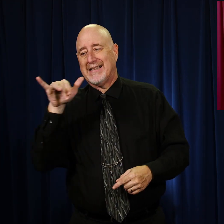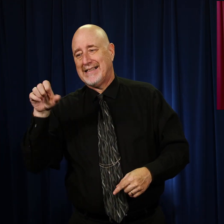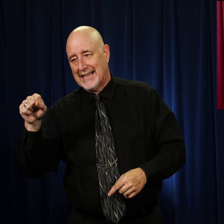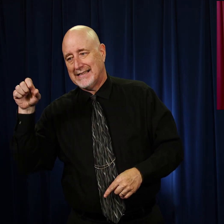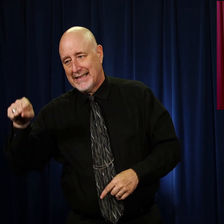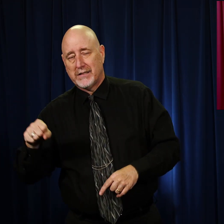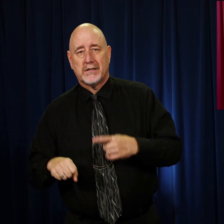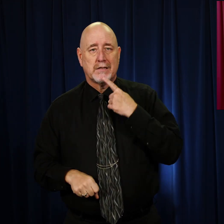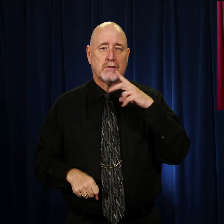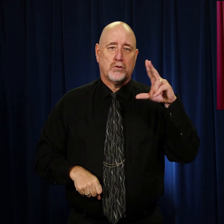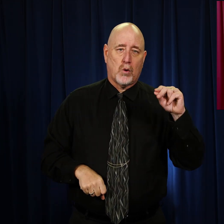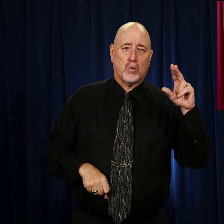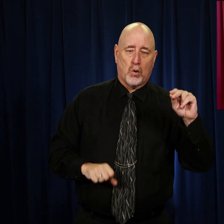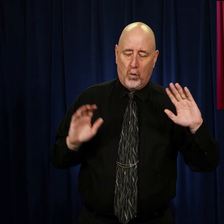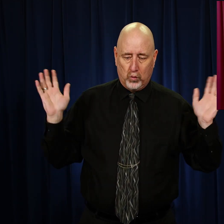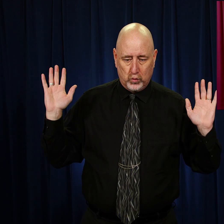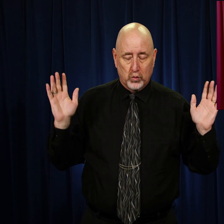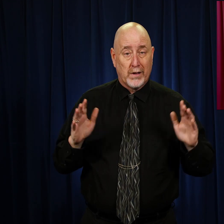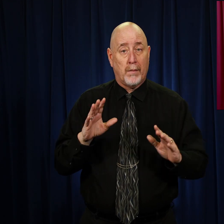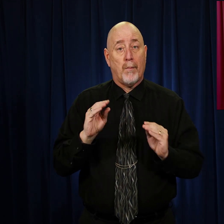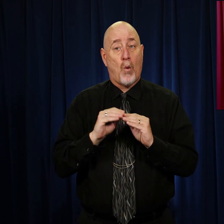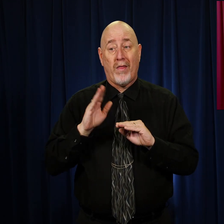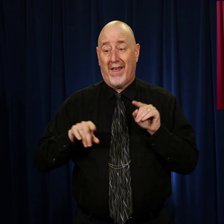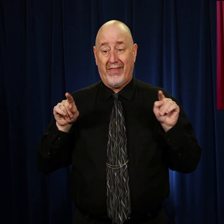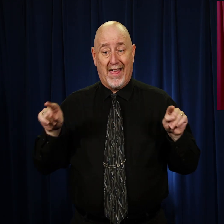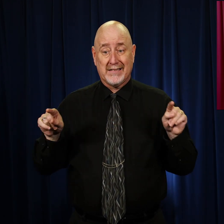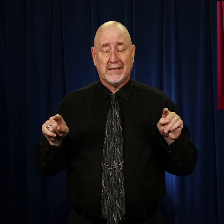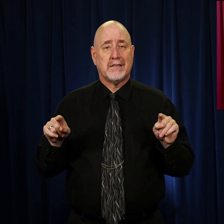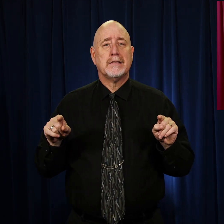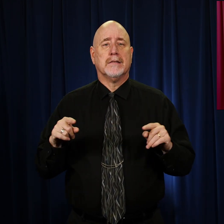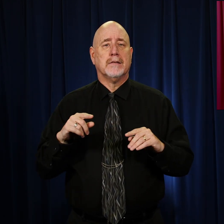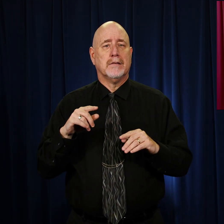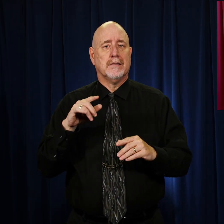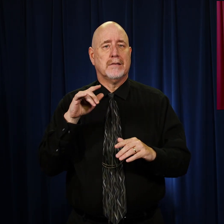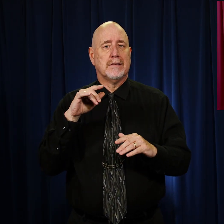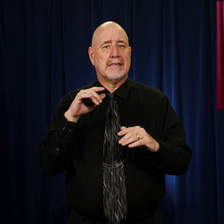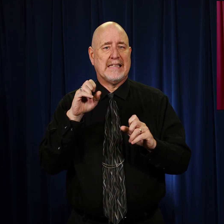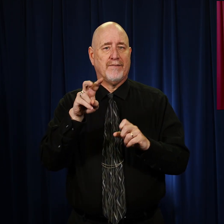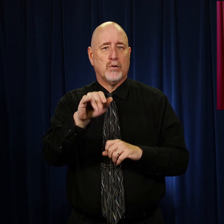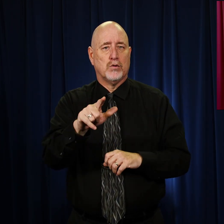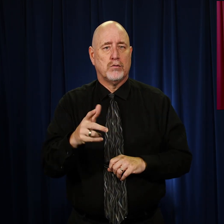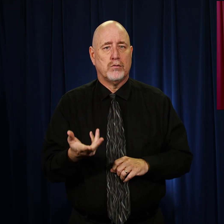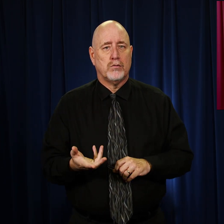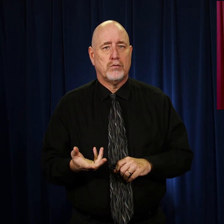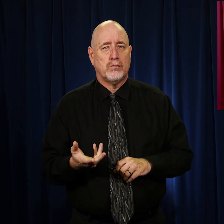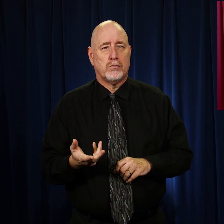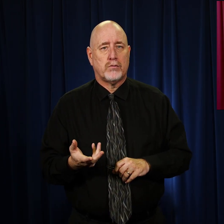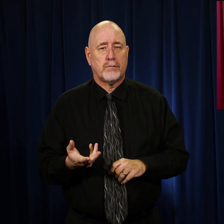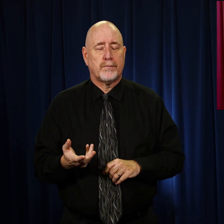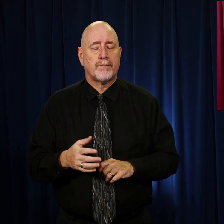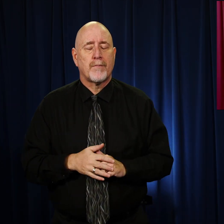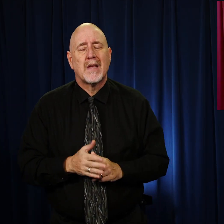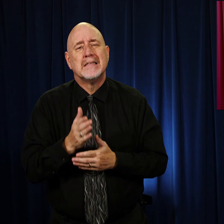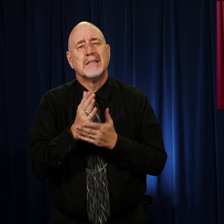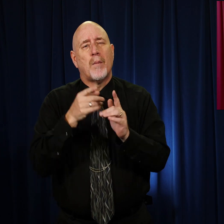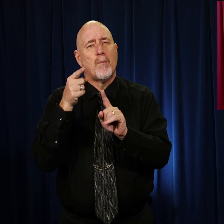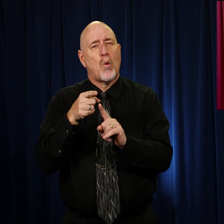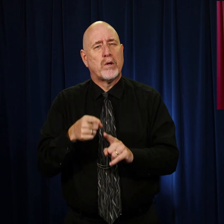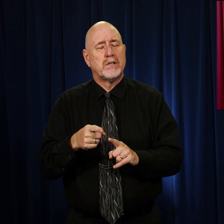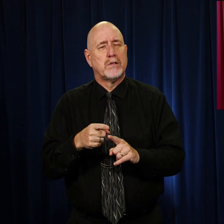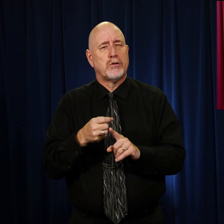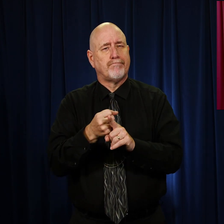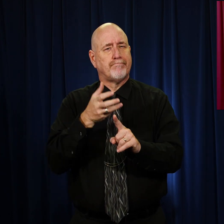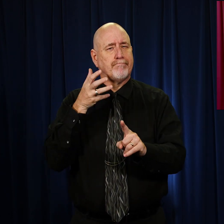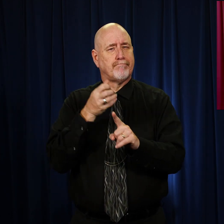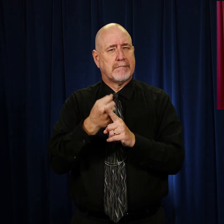yes, yes, or no, no, and anything beyond these is of evil. Now there are some points that we need to